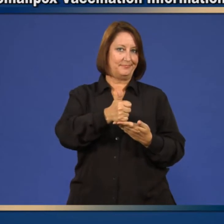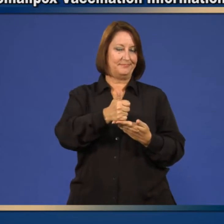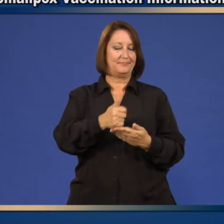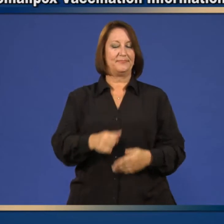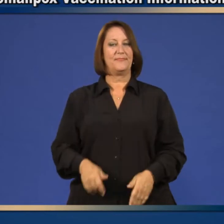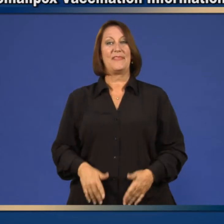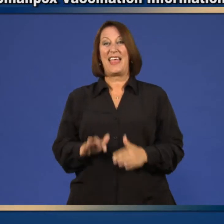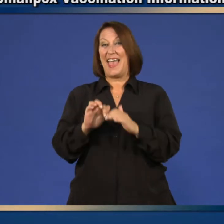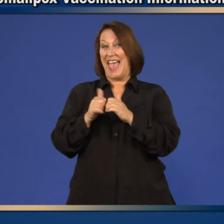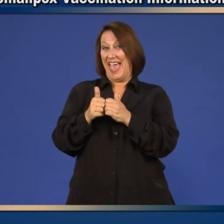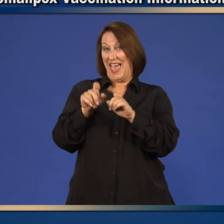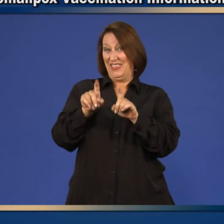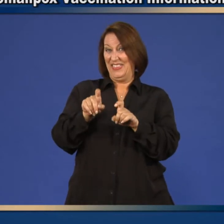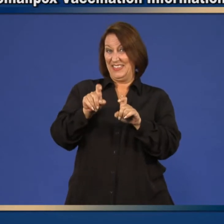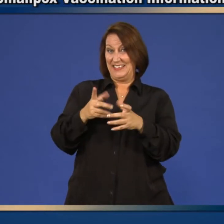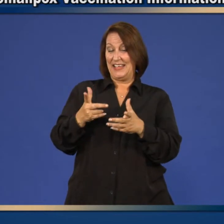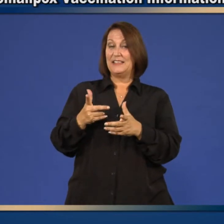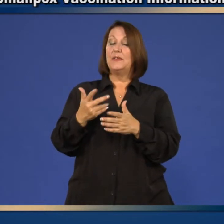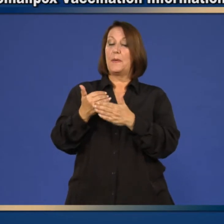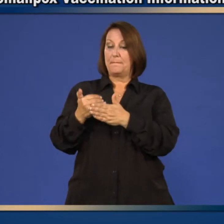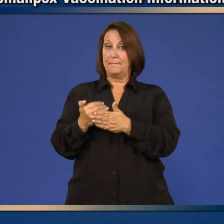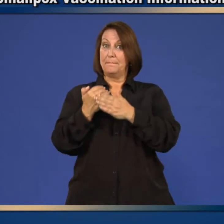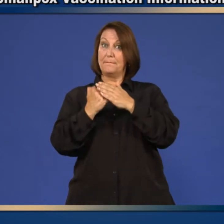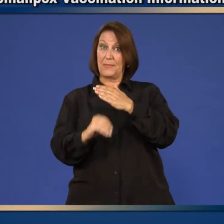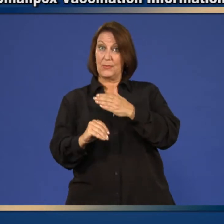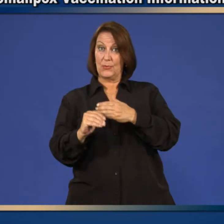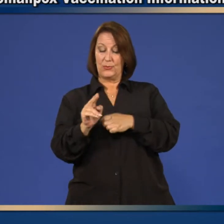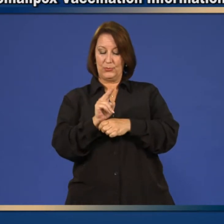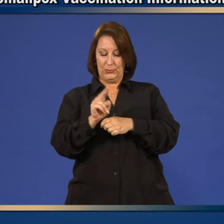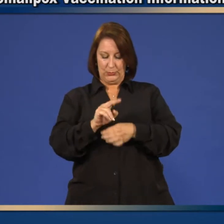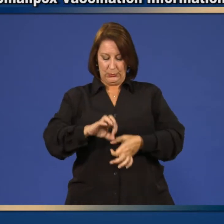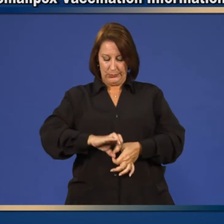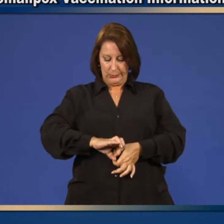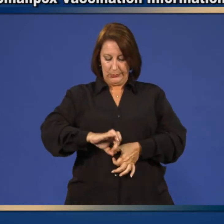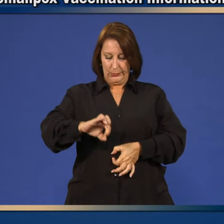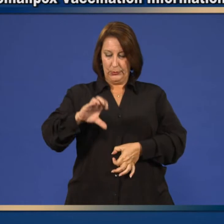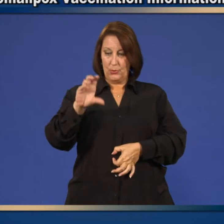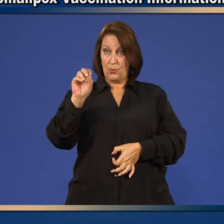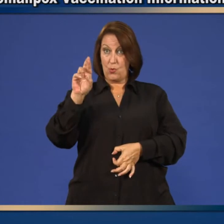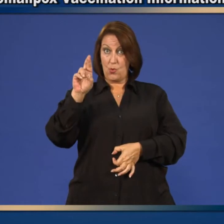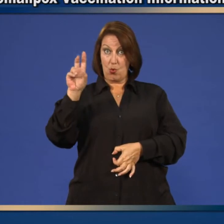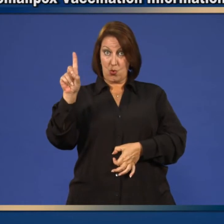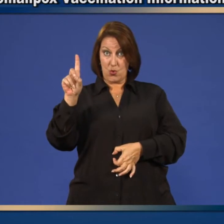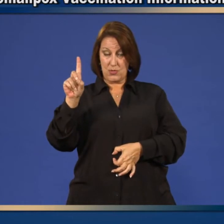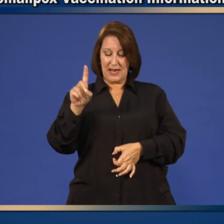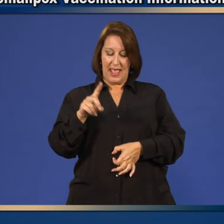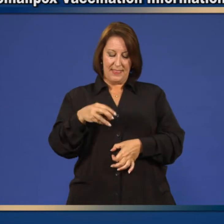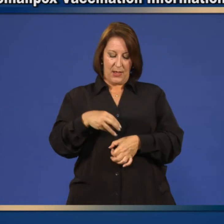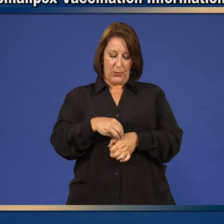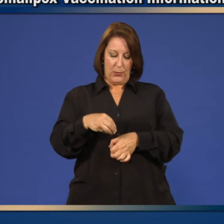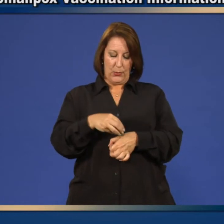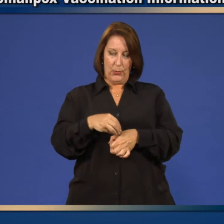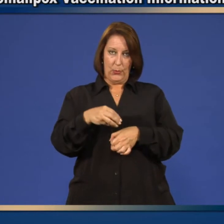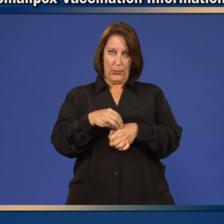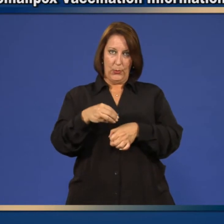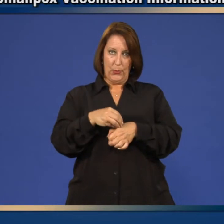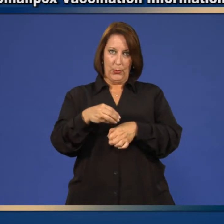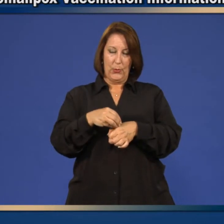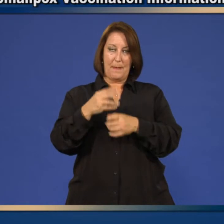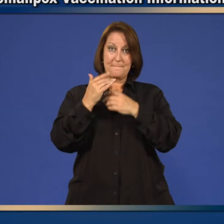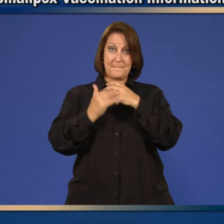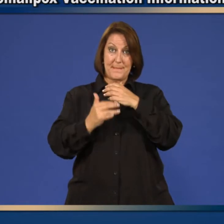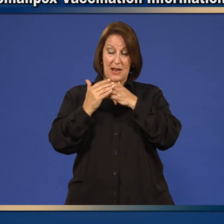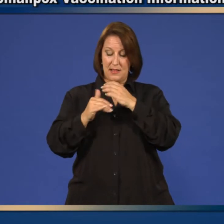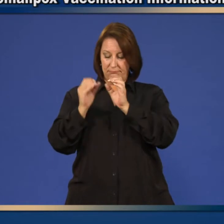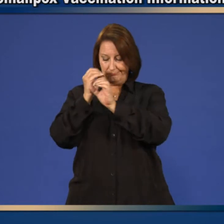These tests involve taking a sample of blood from the umbilical cord after the baby is born and testing for